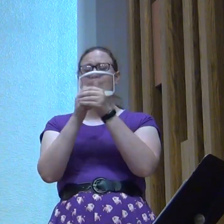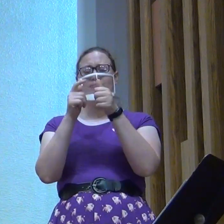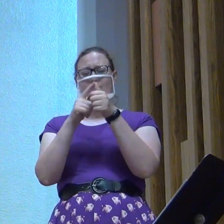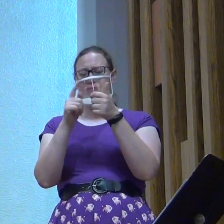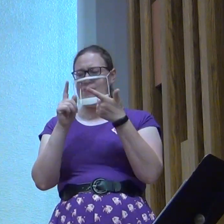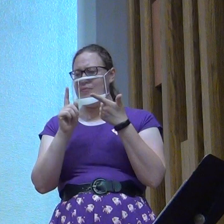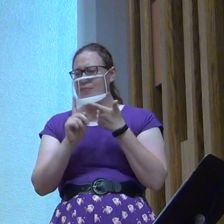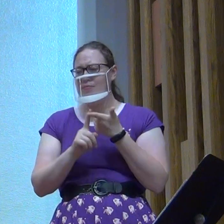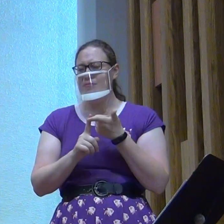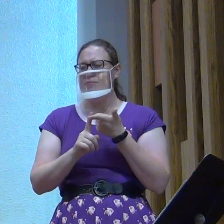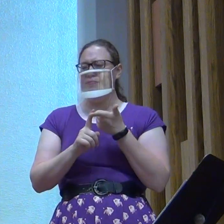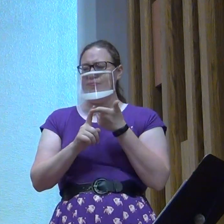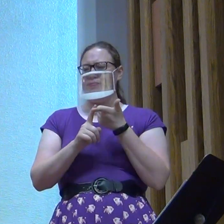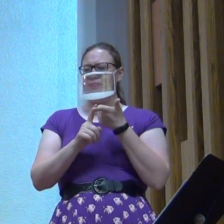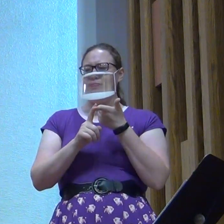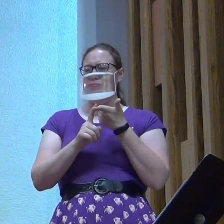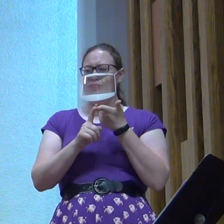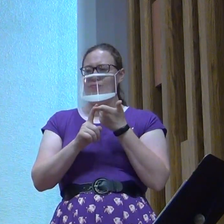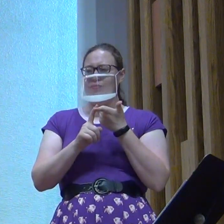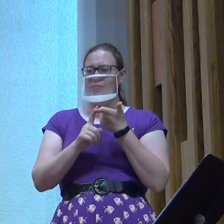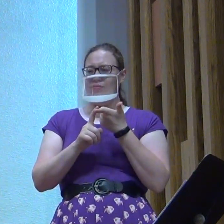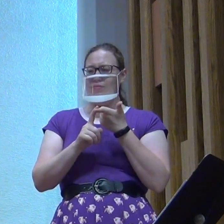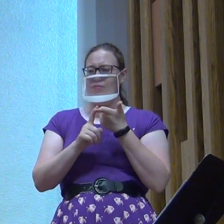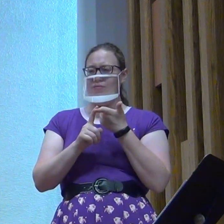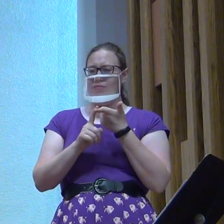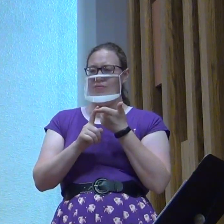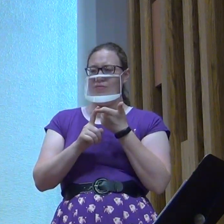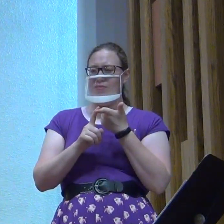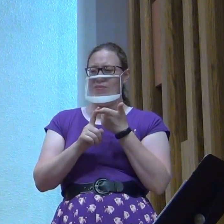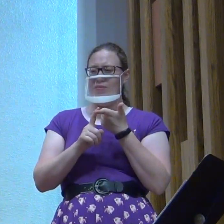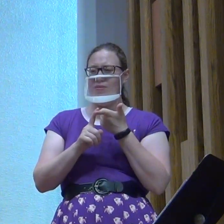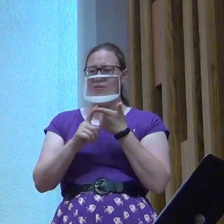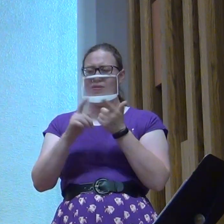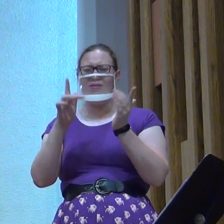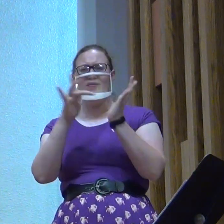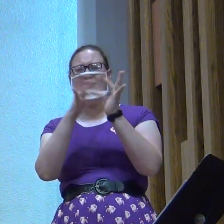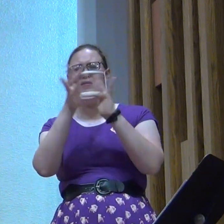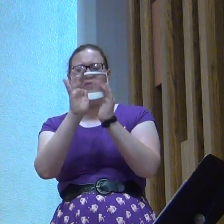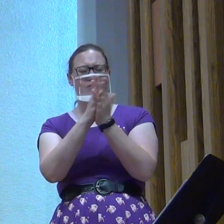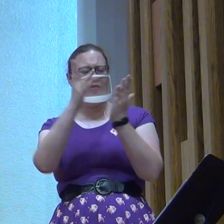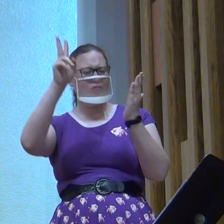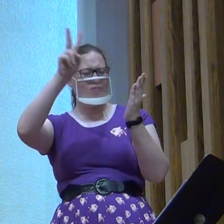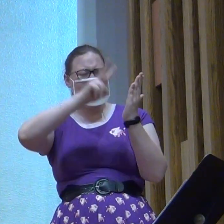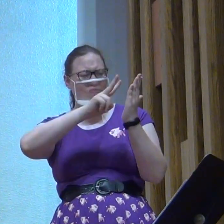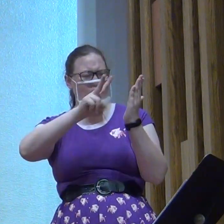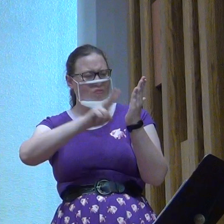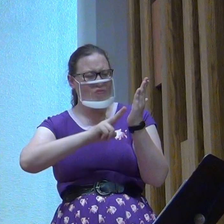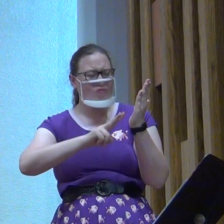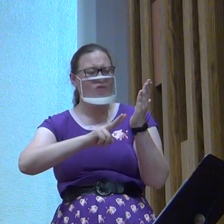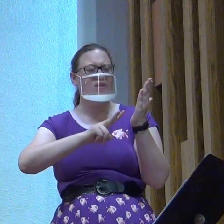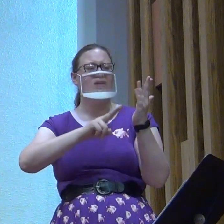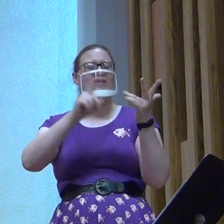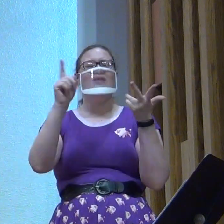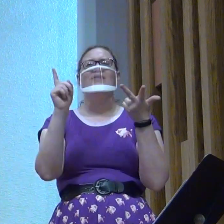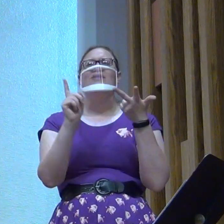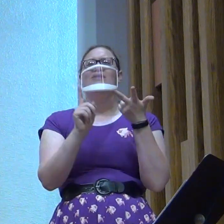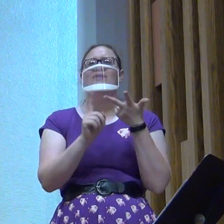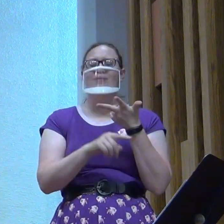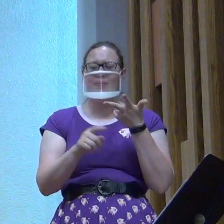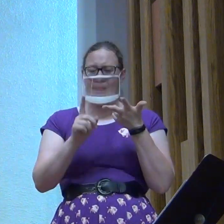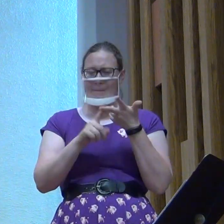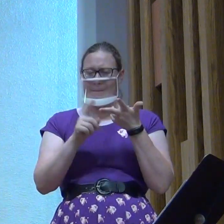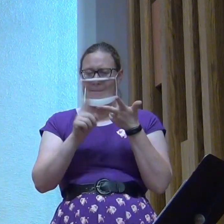We need to fill that waiting time with scripture. We need to